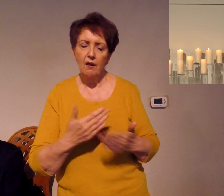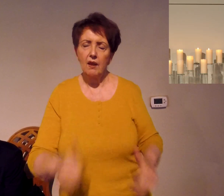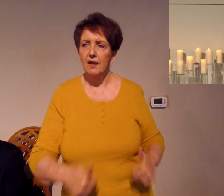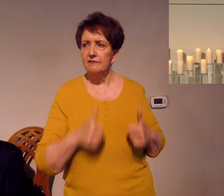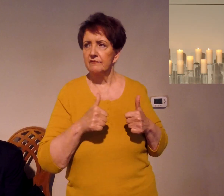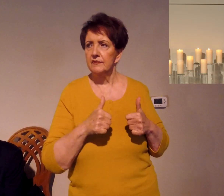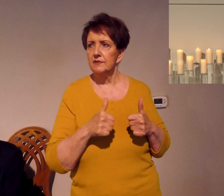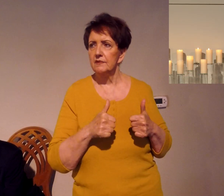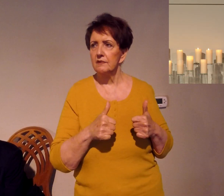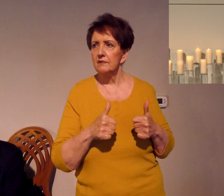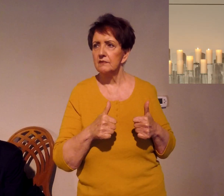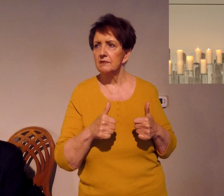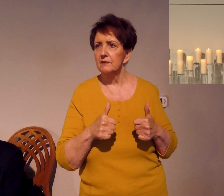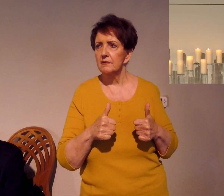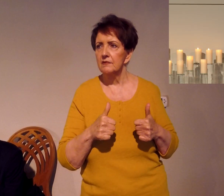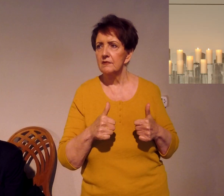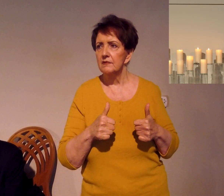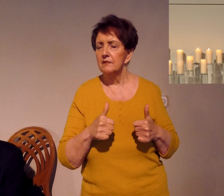life.